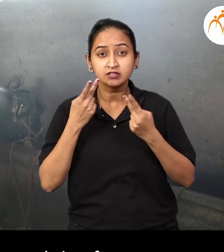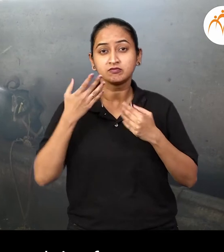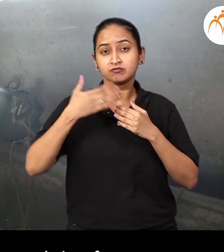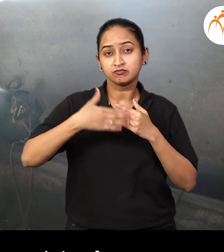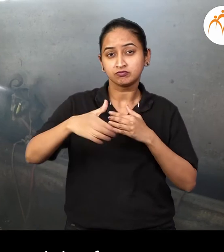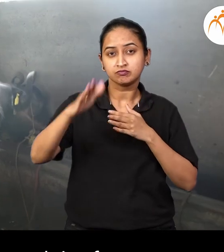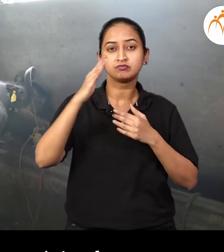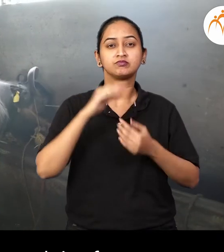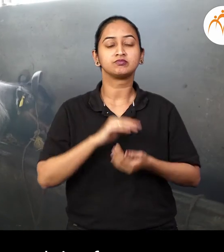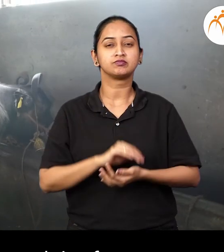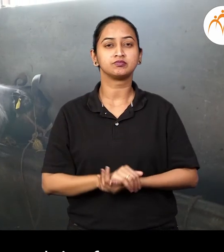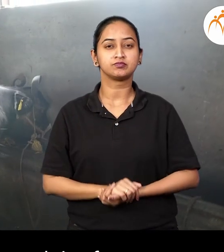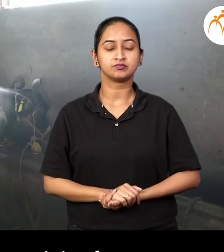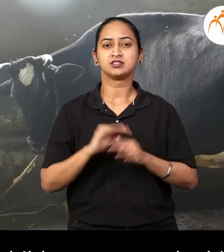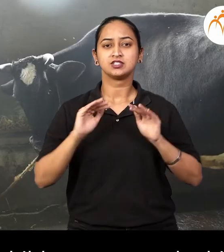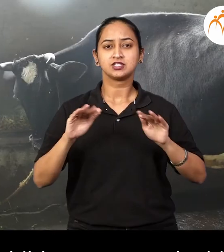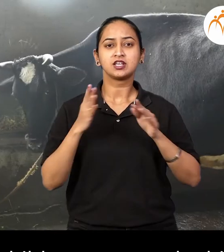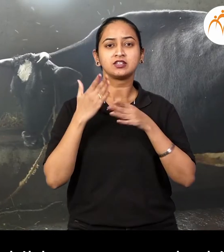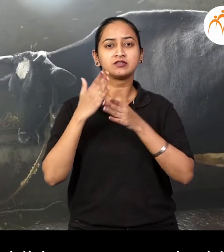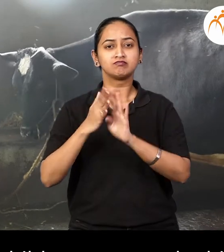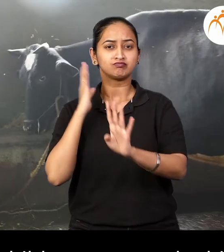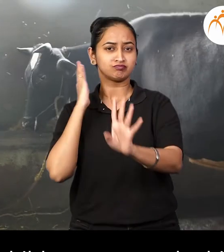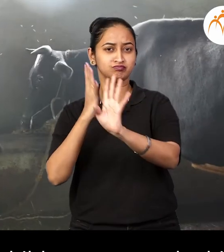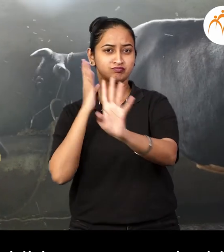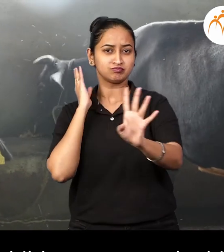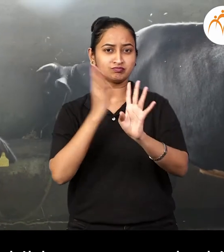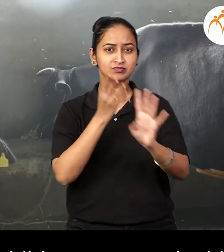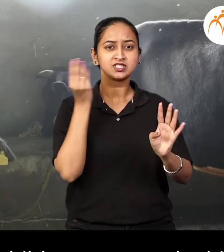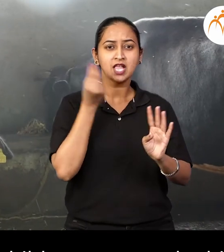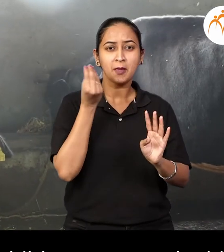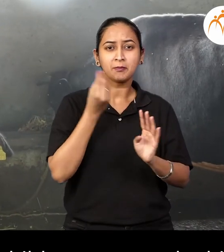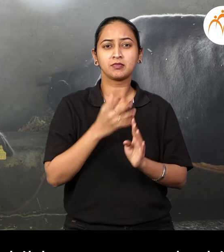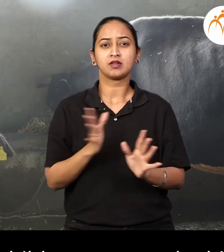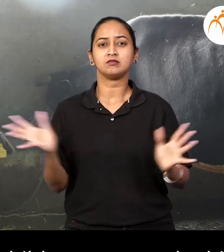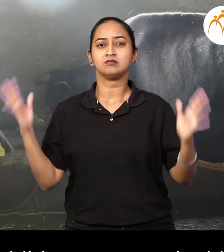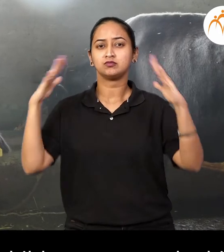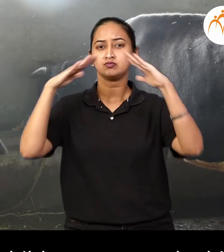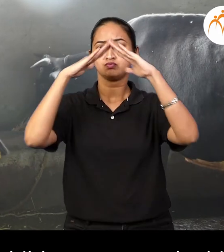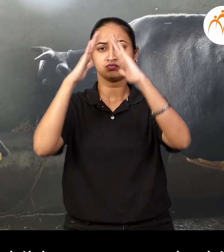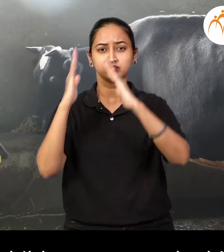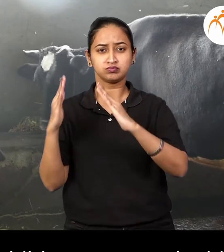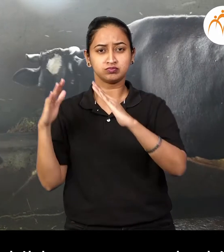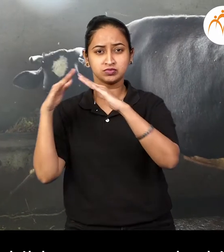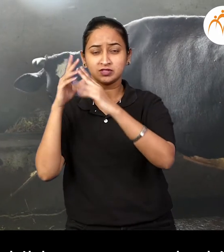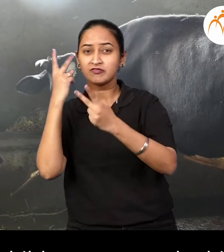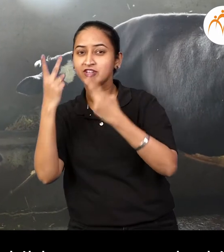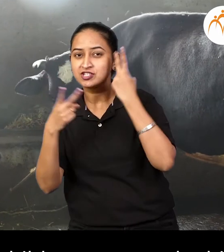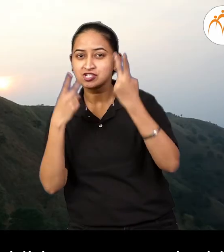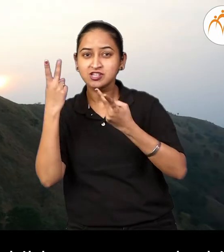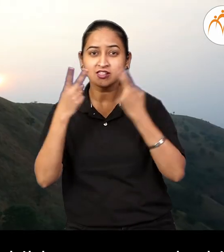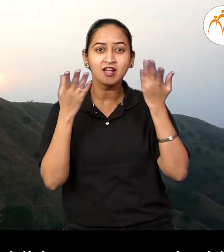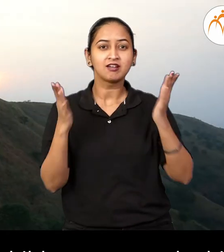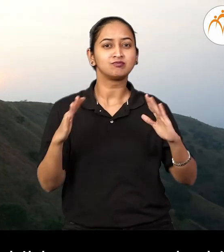in a dairy farm. Sometimes they take the children to a